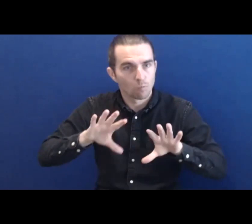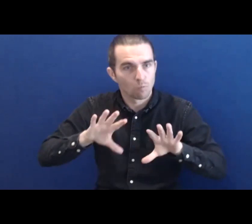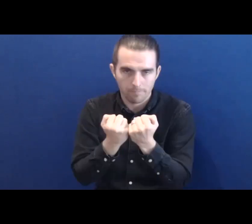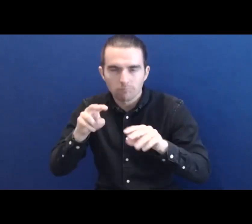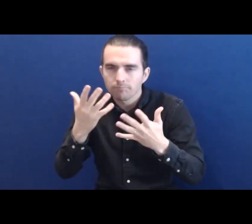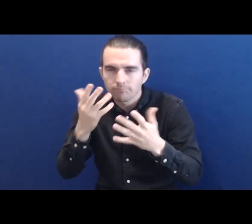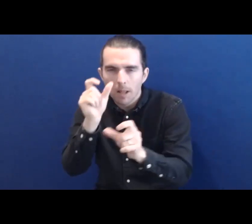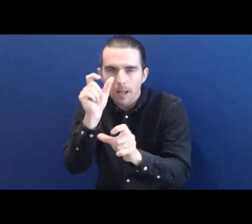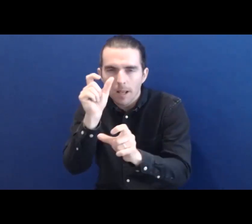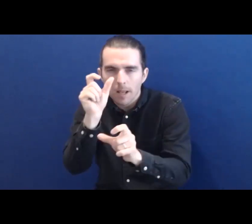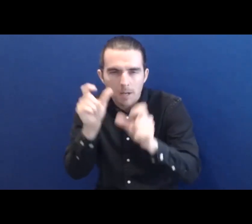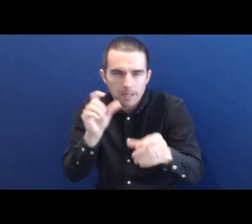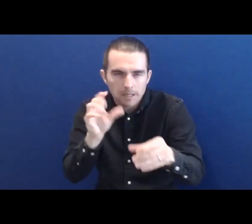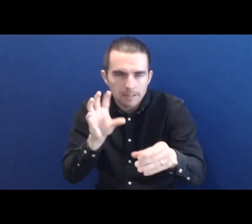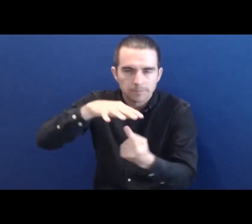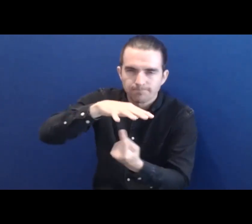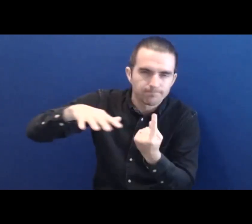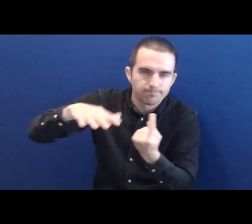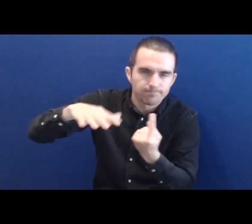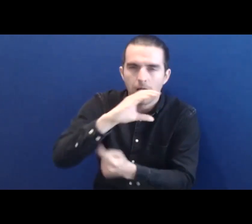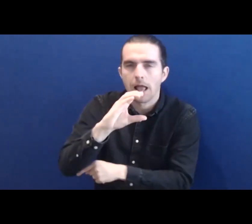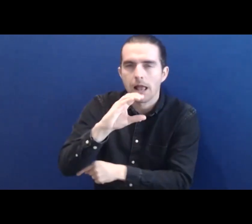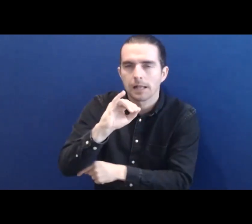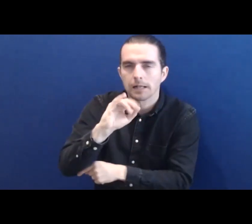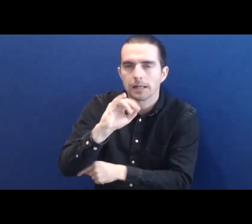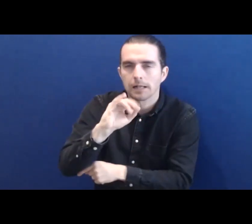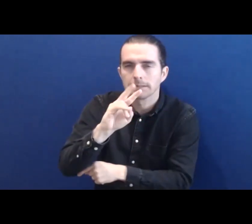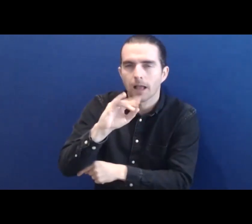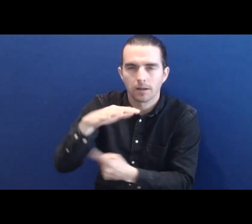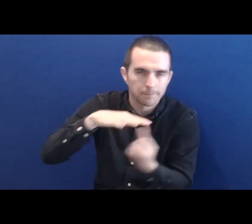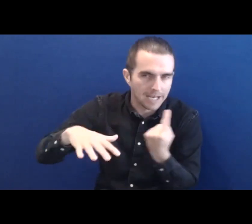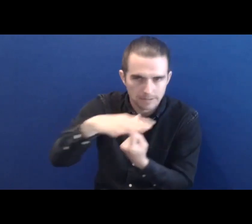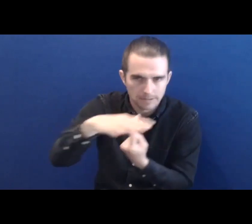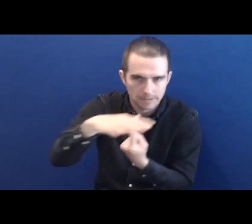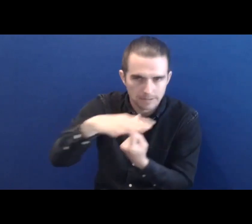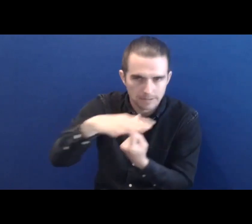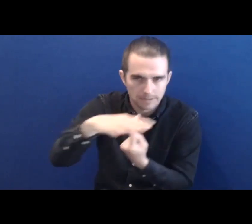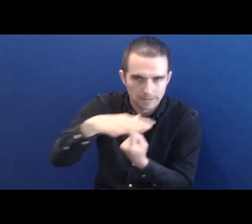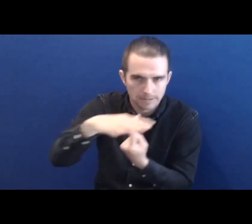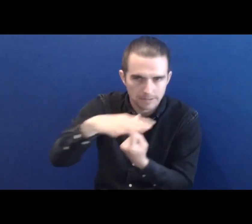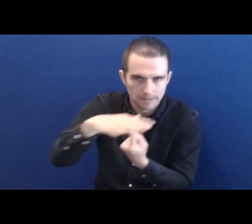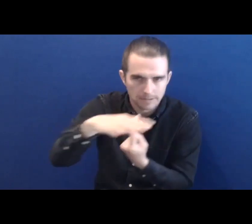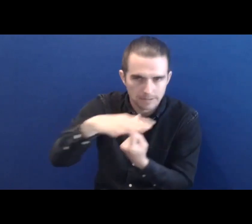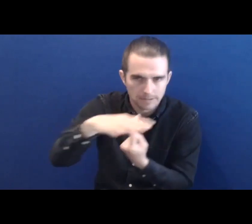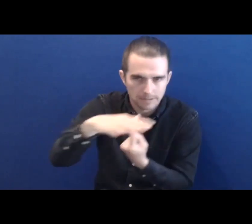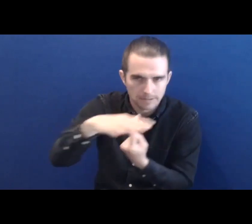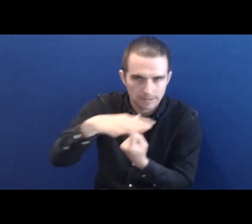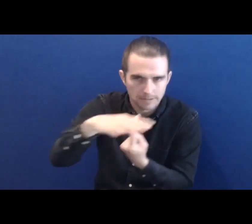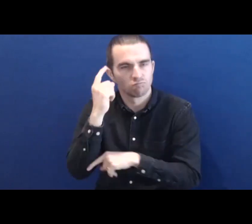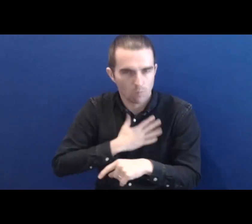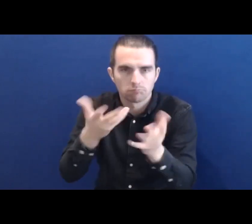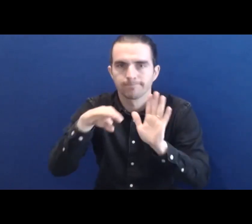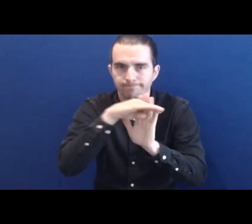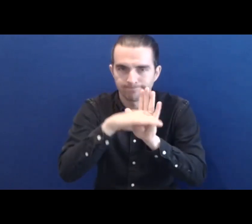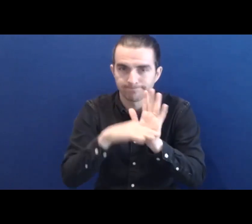the main discussion. So please do note that this session is being